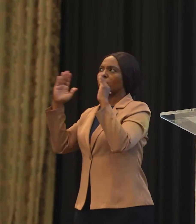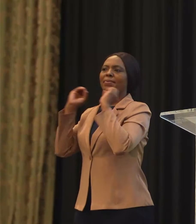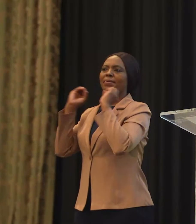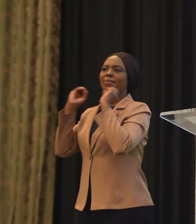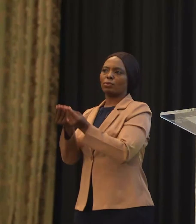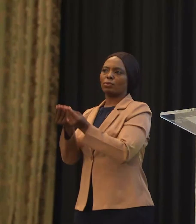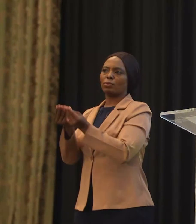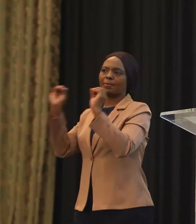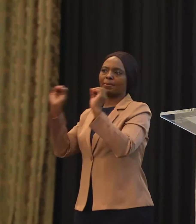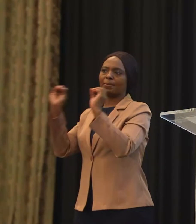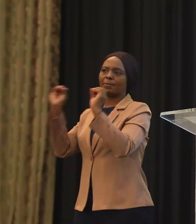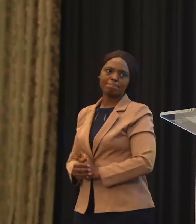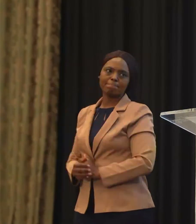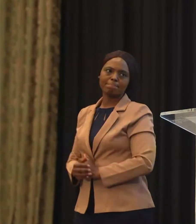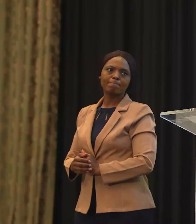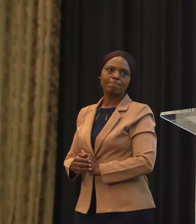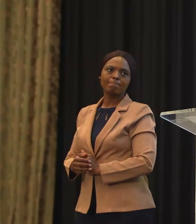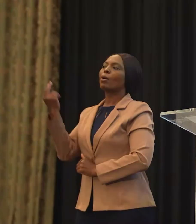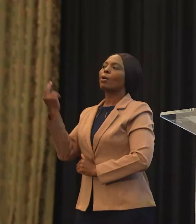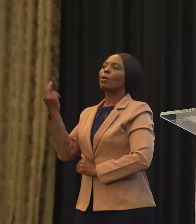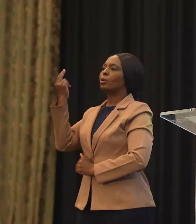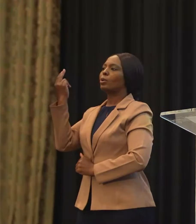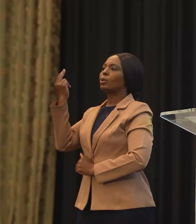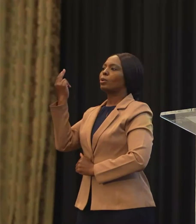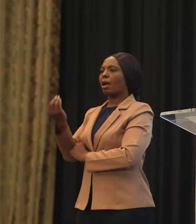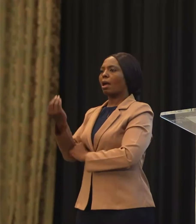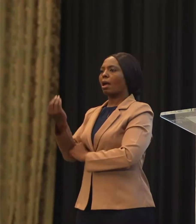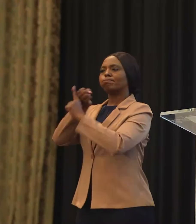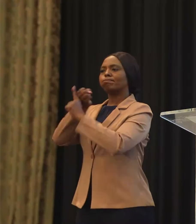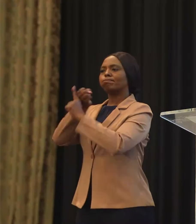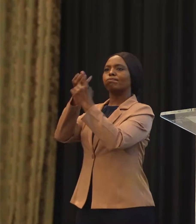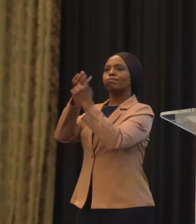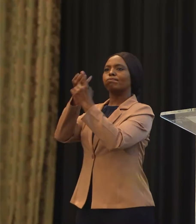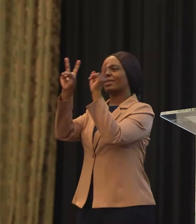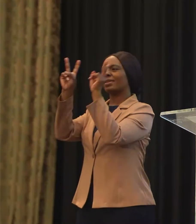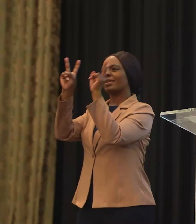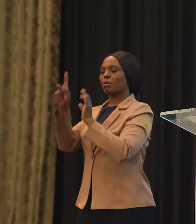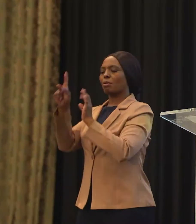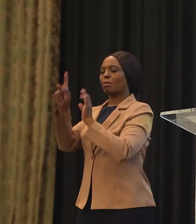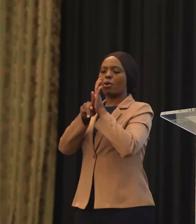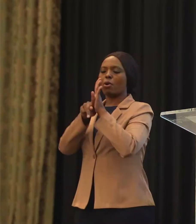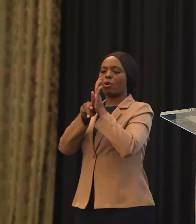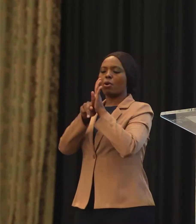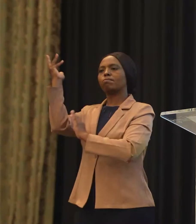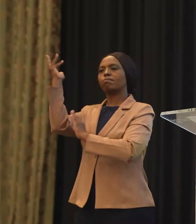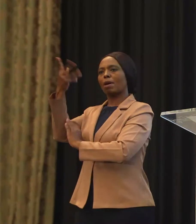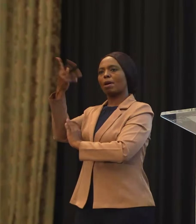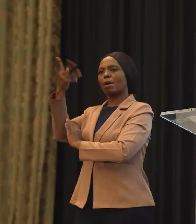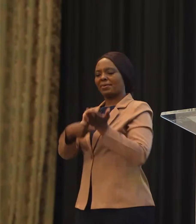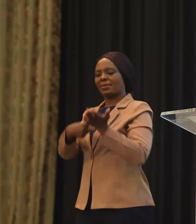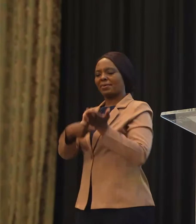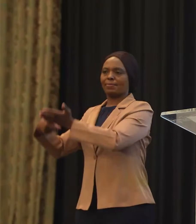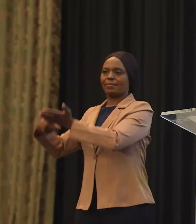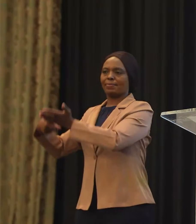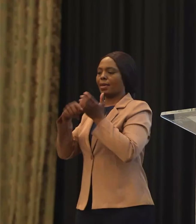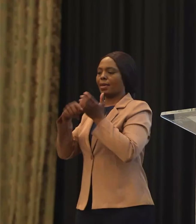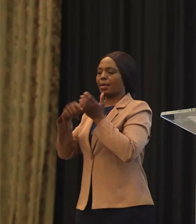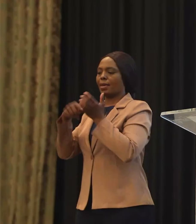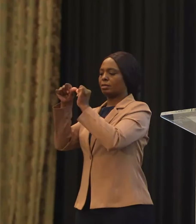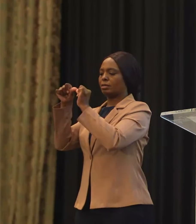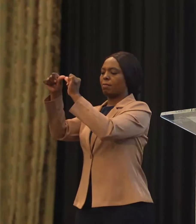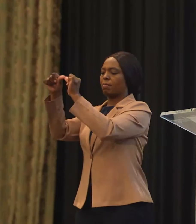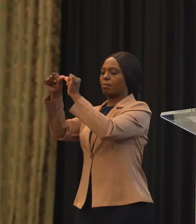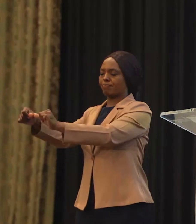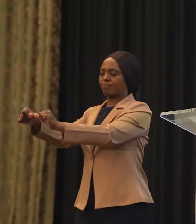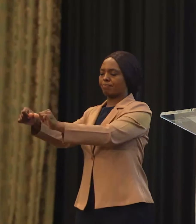And also, we have emphasized on also policy dialogues, which are currently taking place. And also, we need to